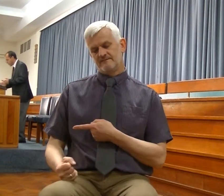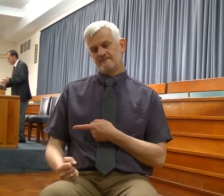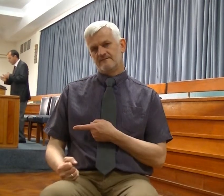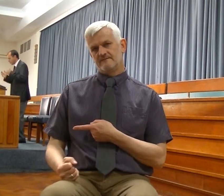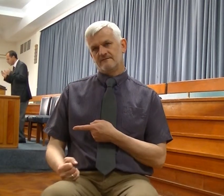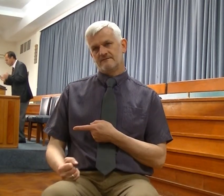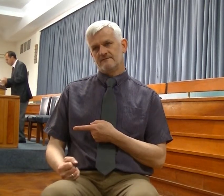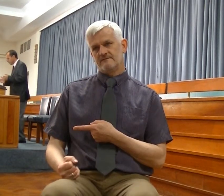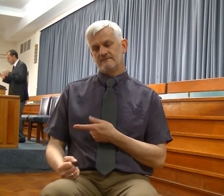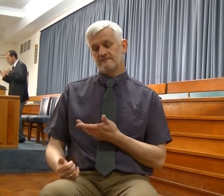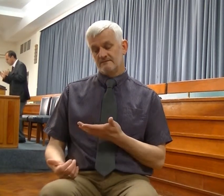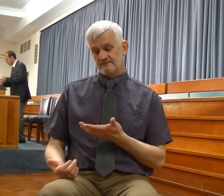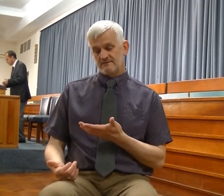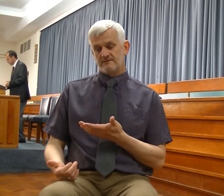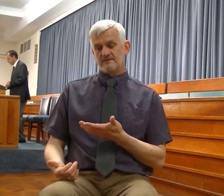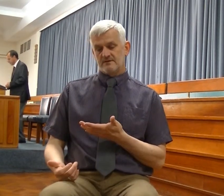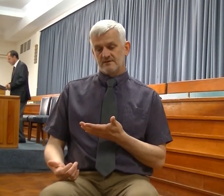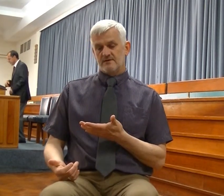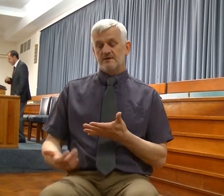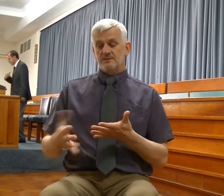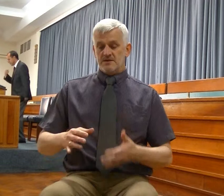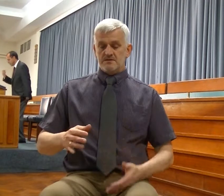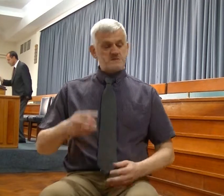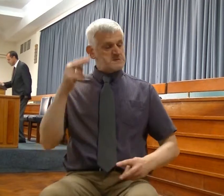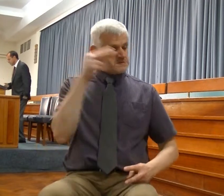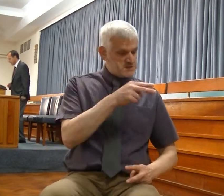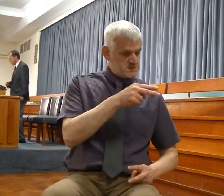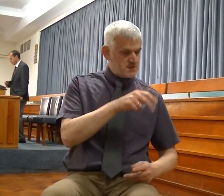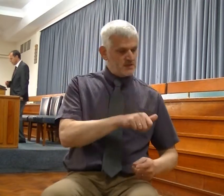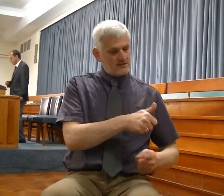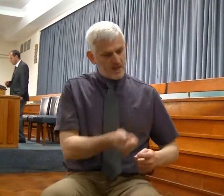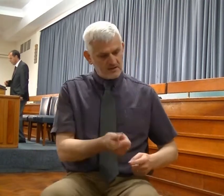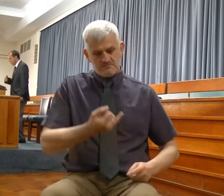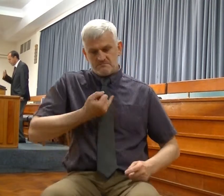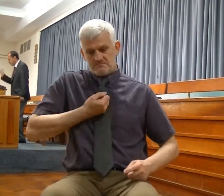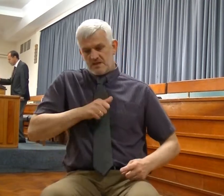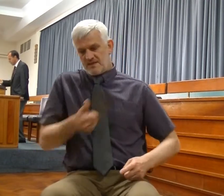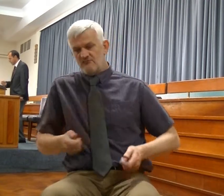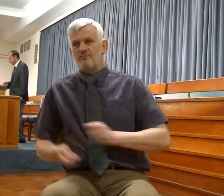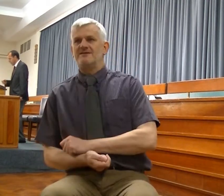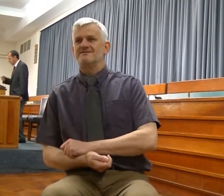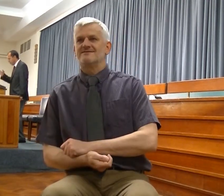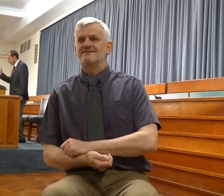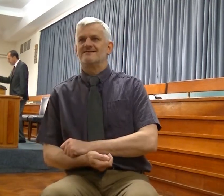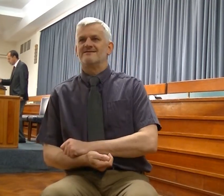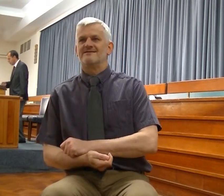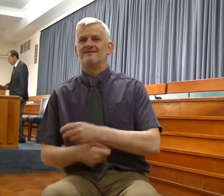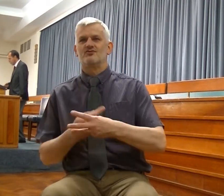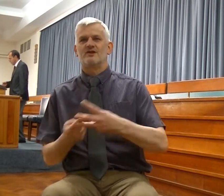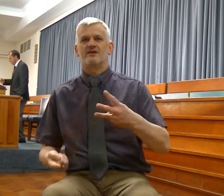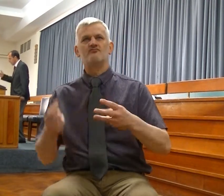sinful one. From reviling to revival to repentance, he had a new insight about himself, about